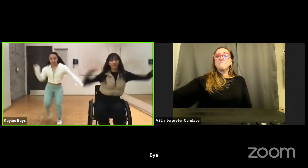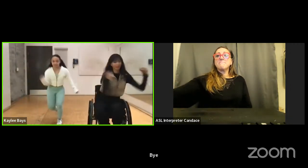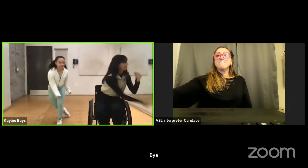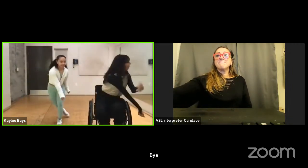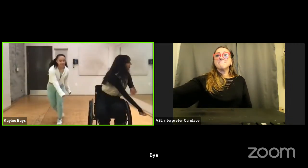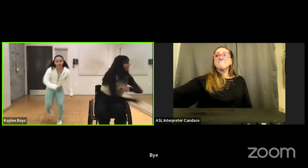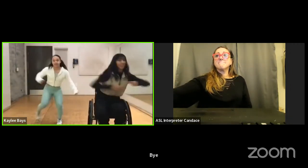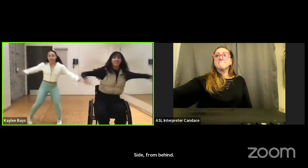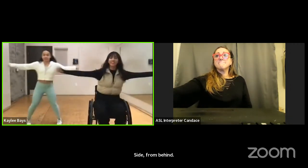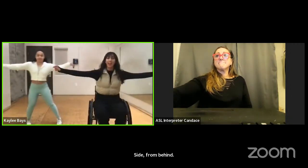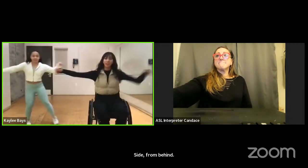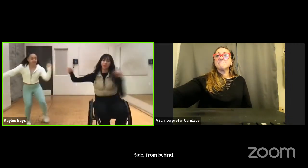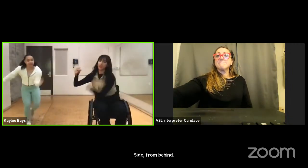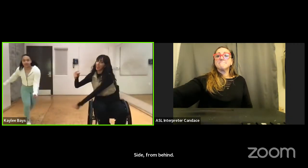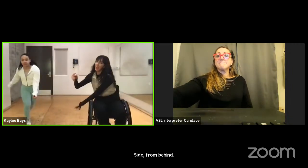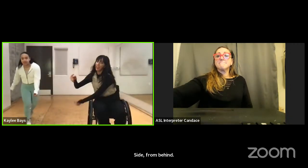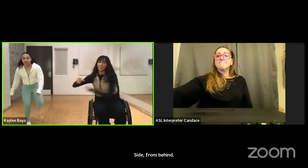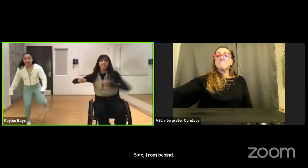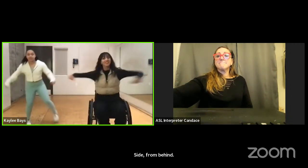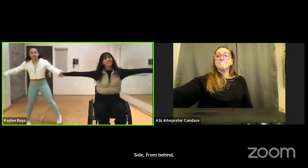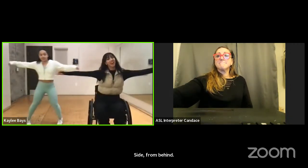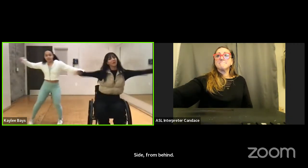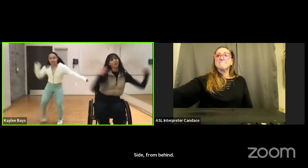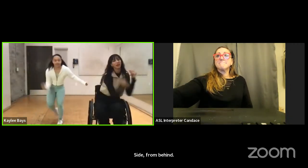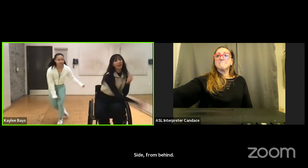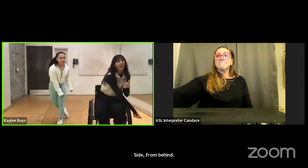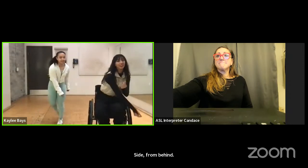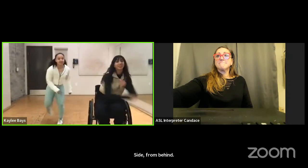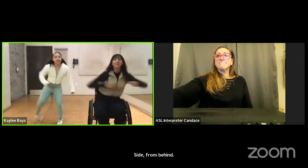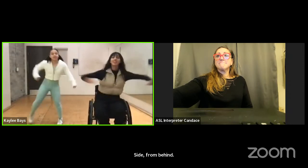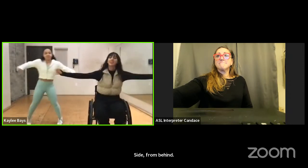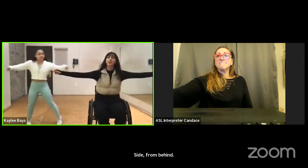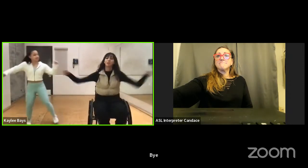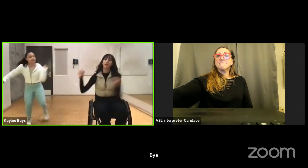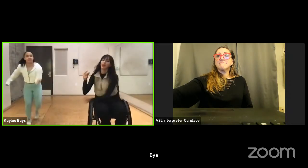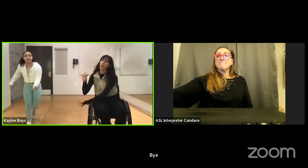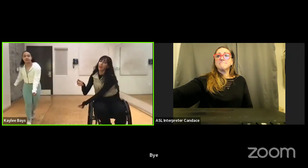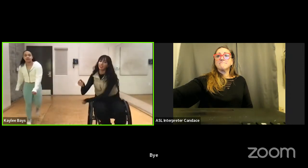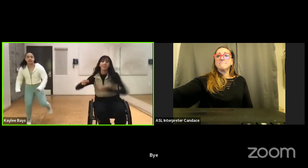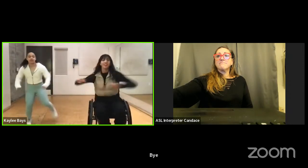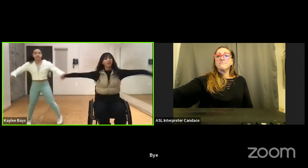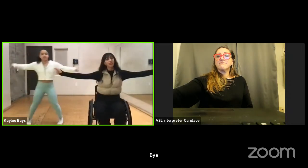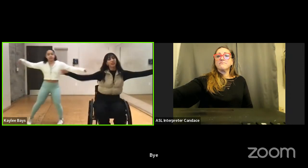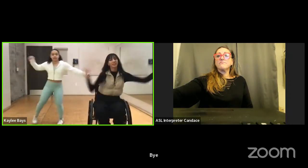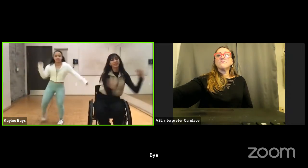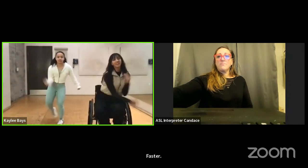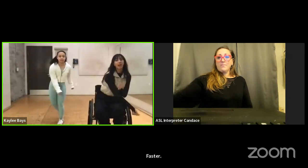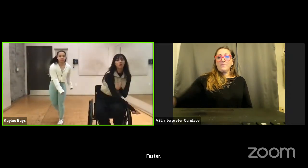Side, behind. Side, behind. Side, behind.